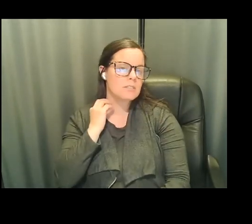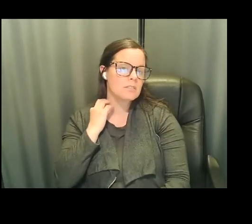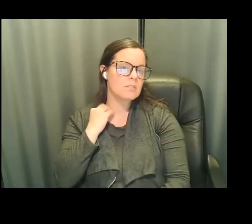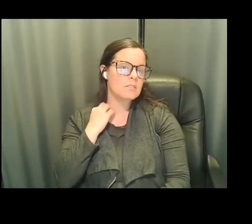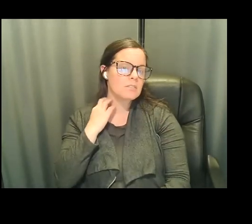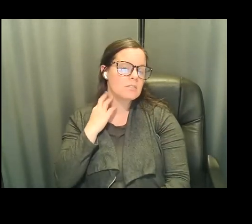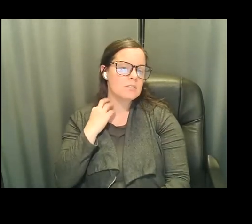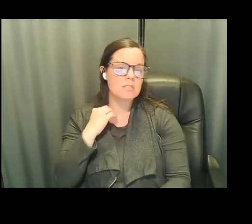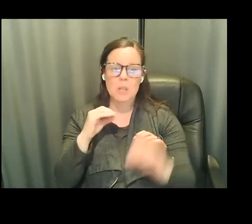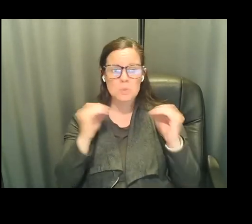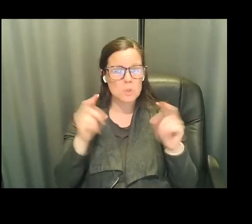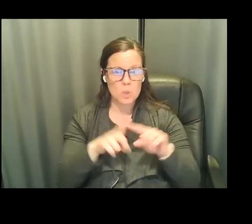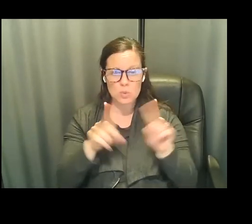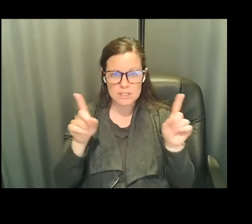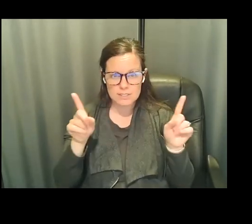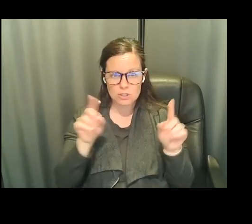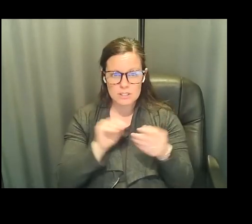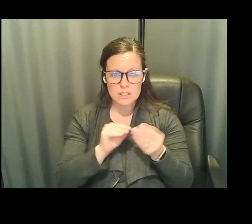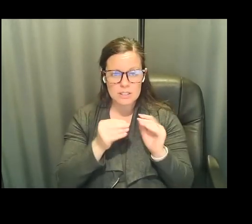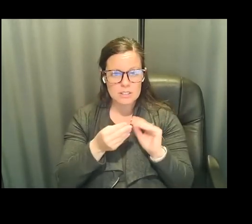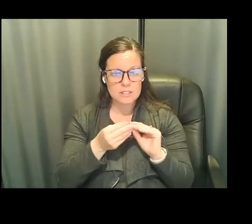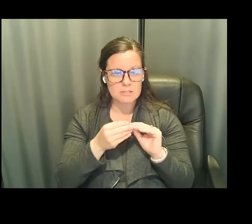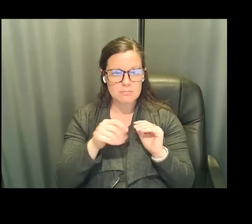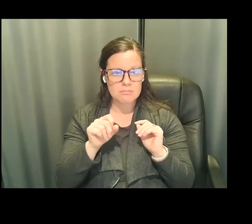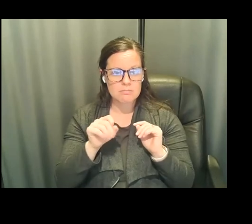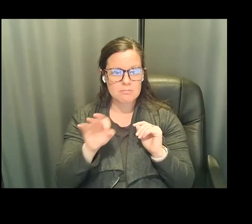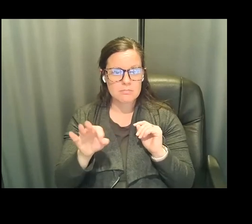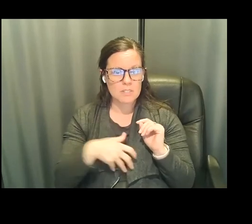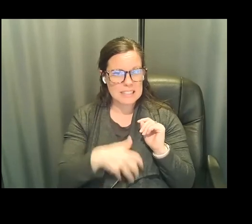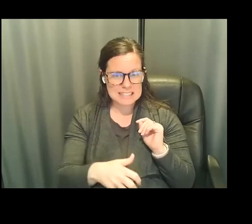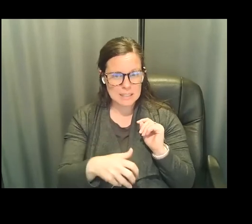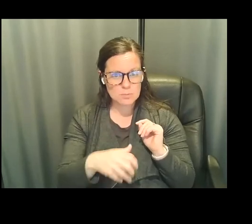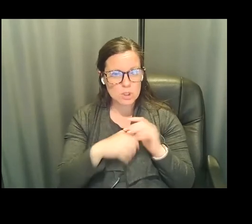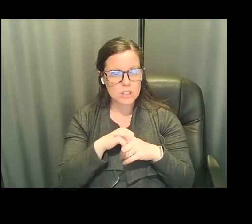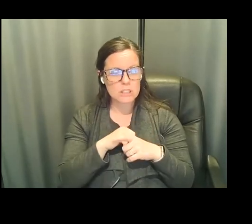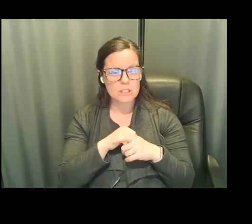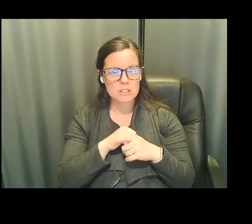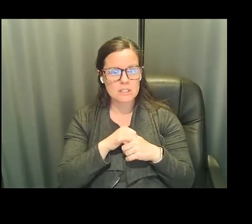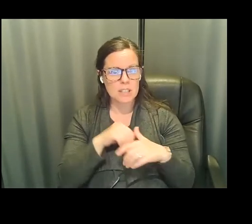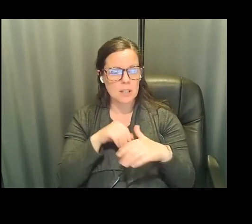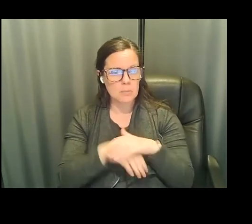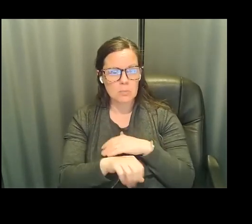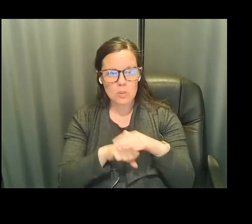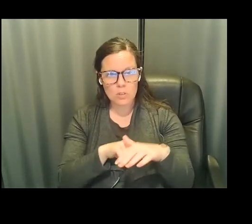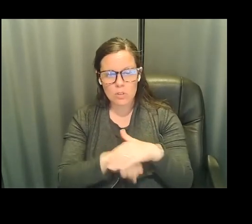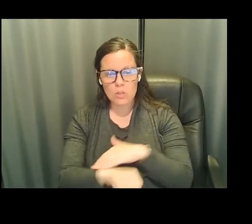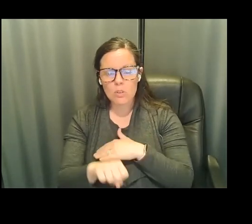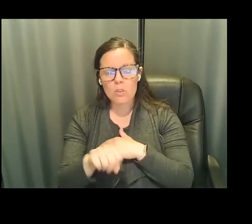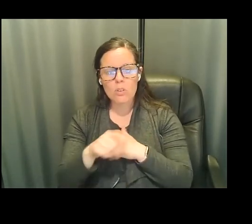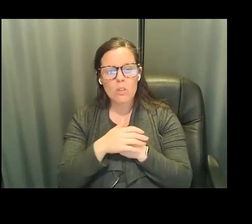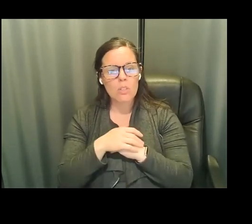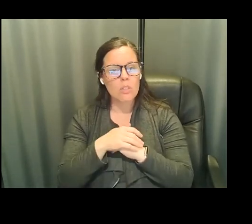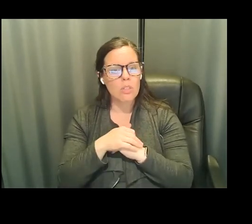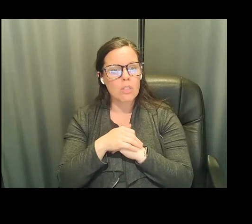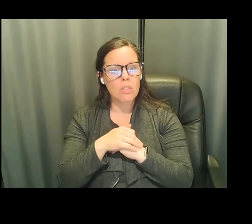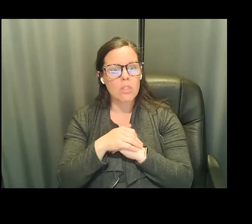absolutely no difference in the rate of conception, in the rate of birth, in the rate of